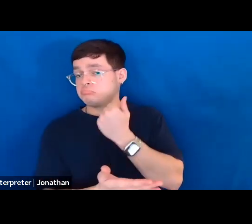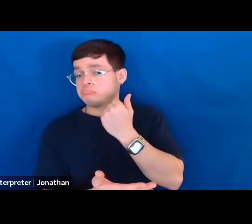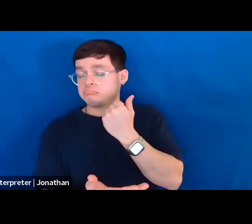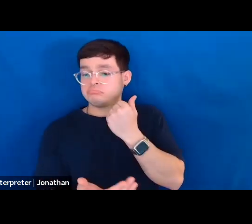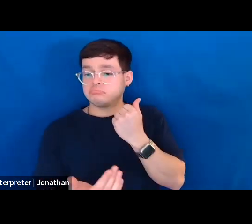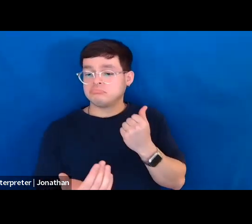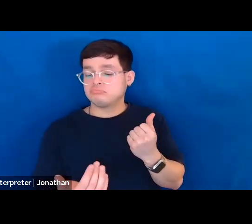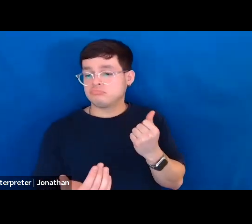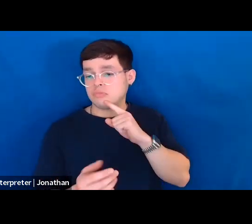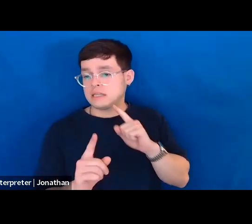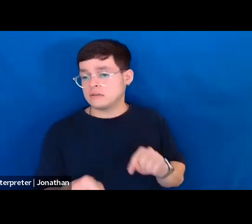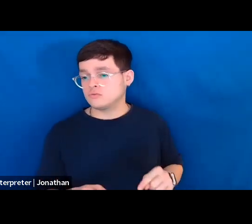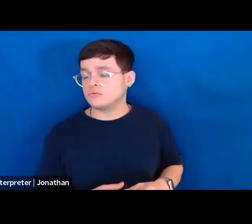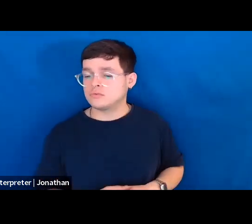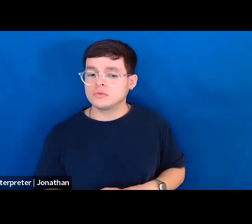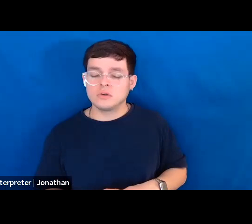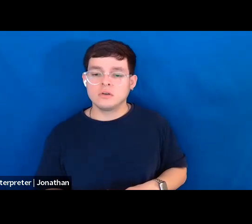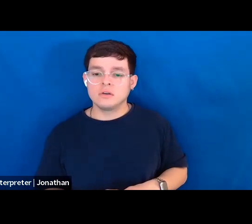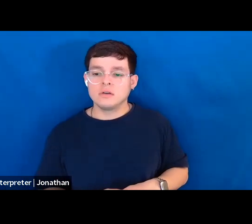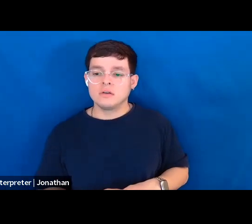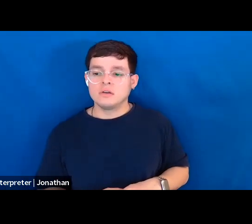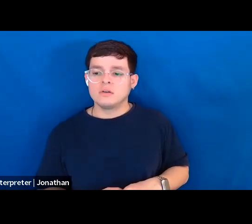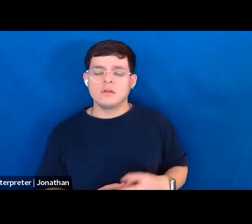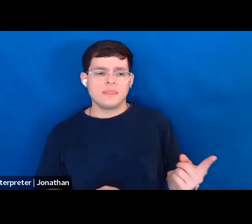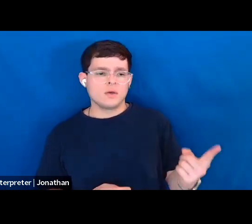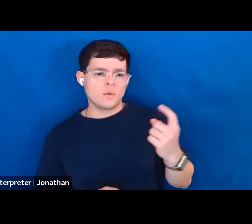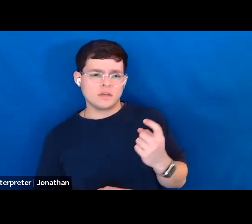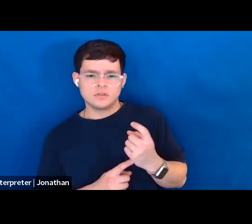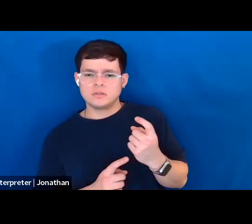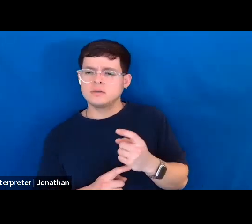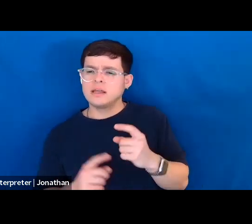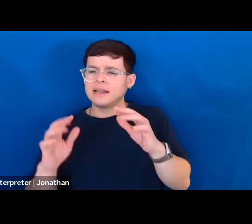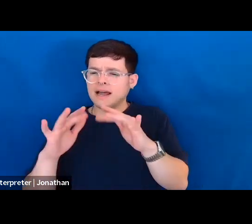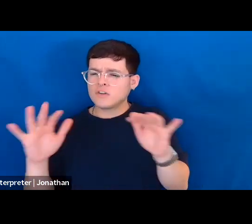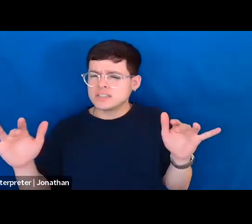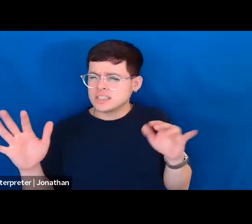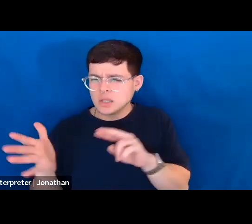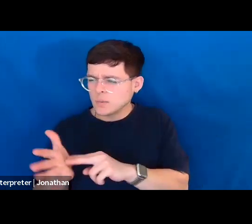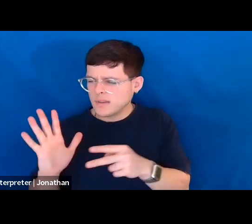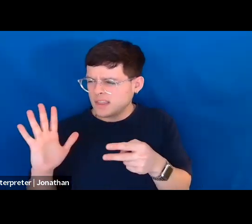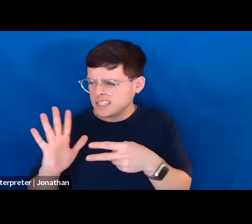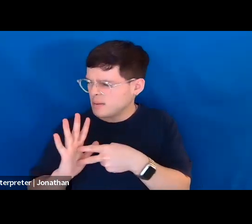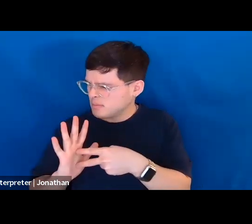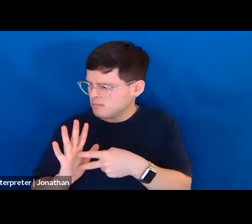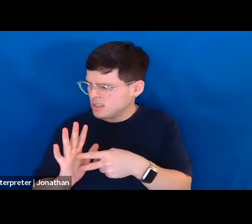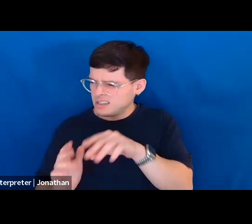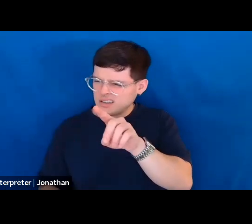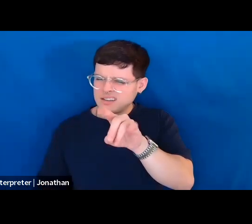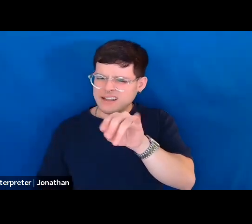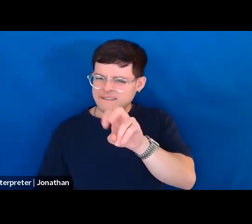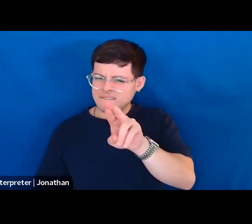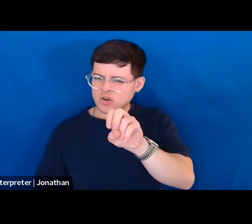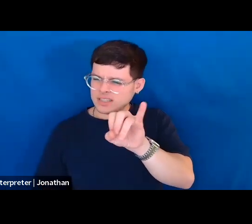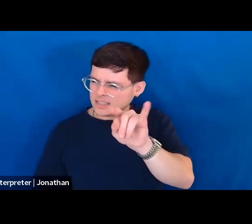here with everyone. The question is, what do we mean by diversity? And I'm wondering if you can say a